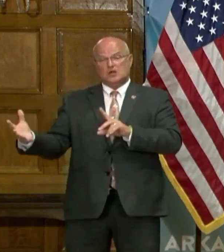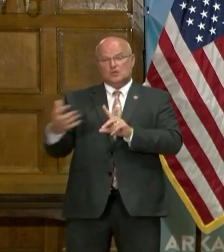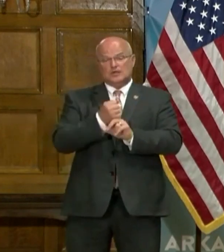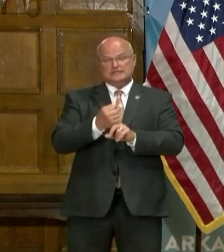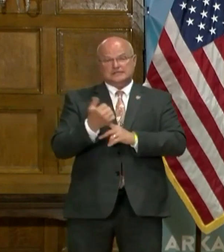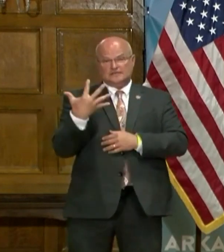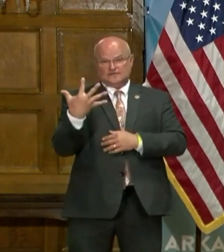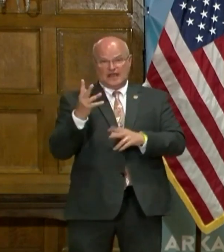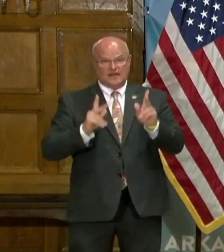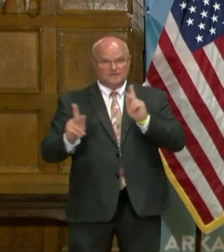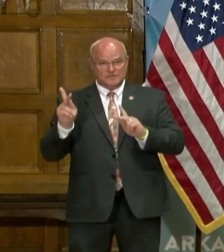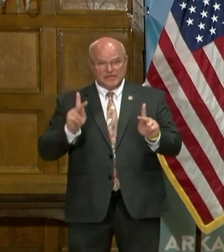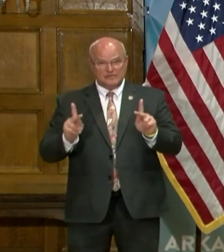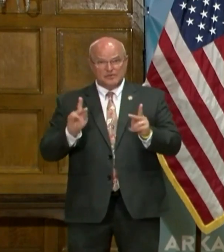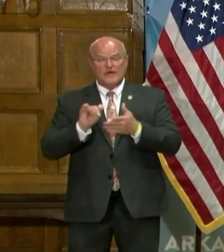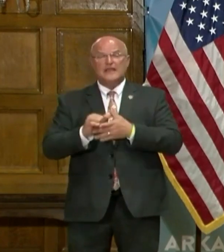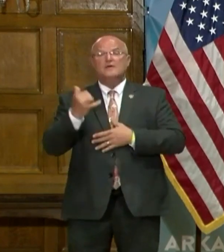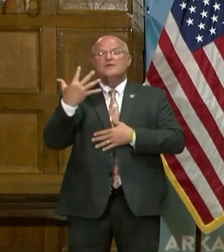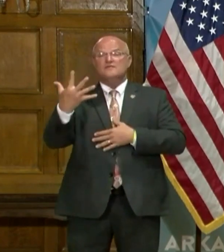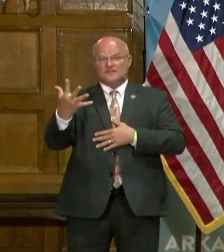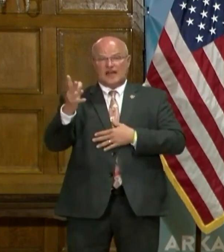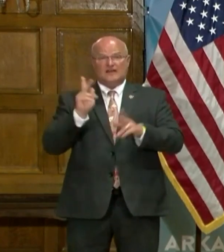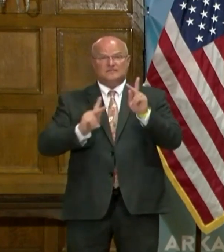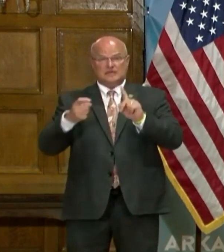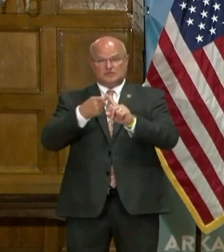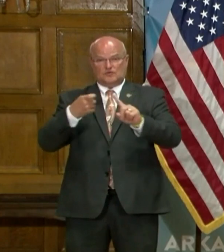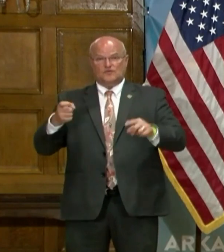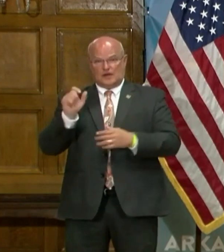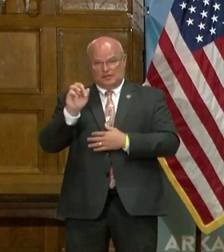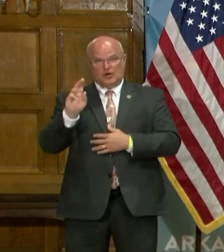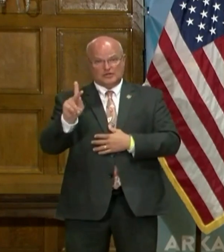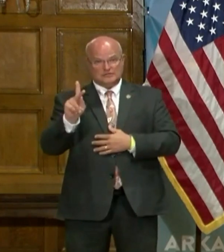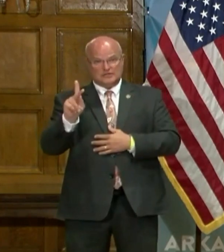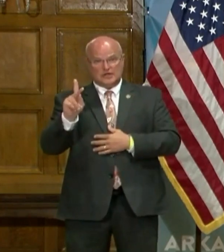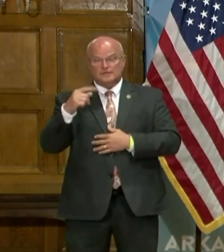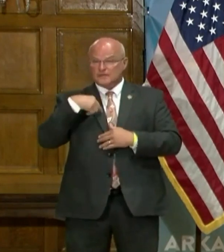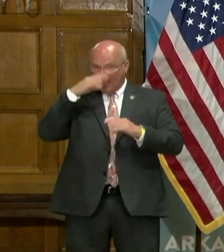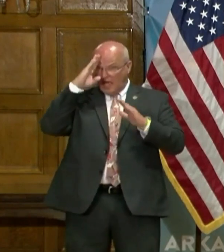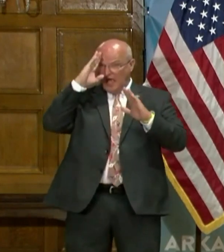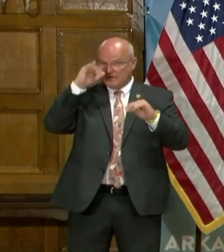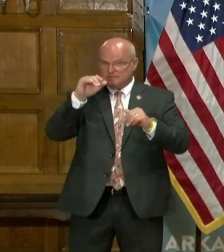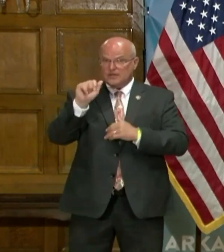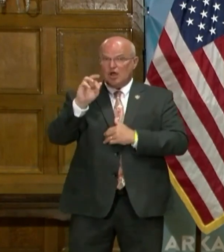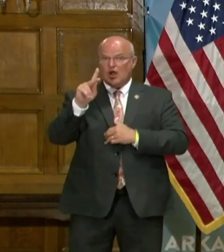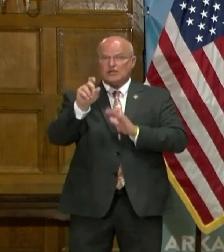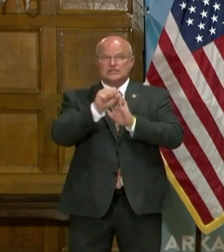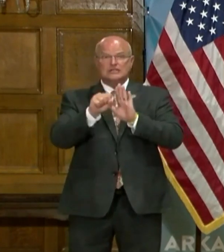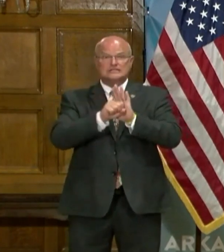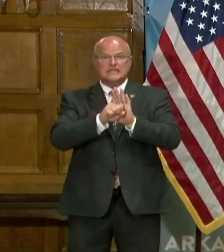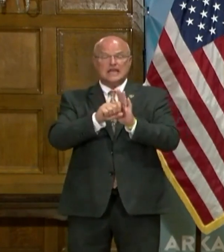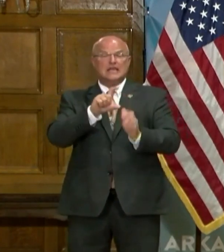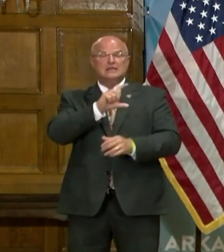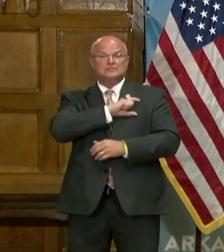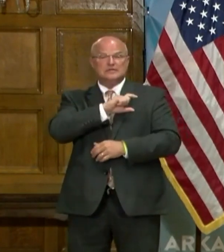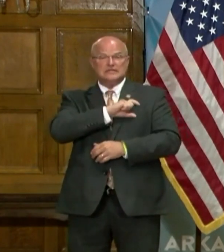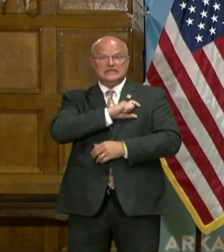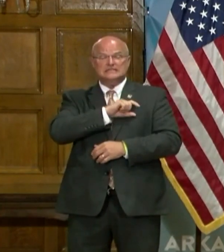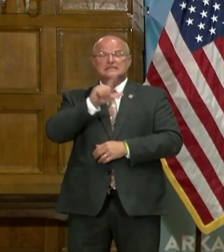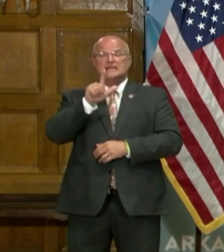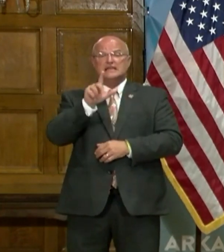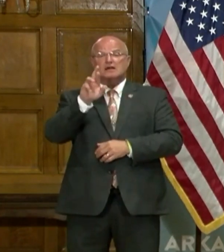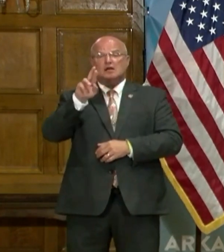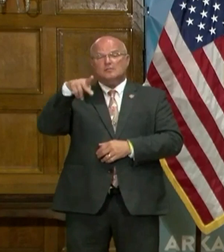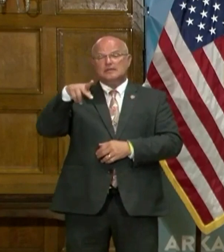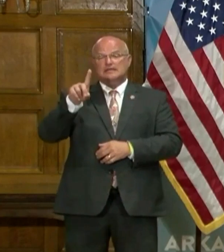5. And those were 5 Arkansas residents. I expect the Arkansas State Police, working with Little Rock Police Department, to